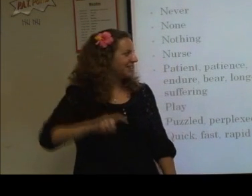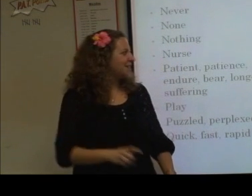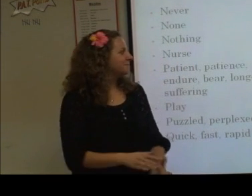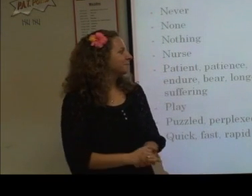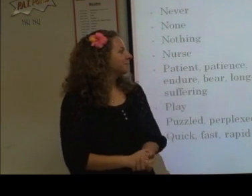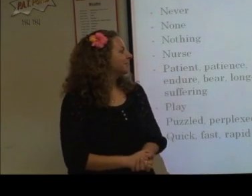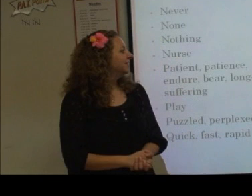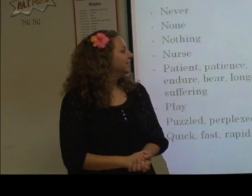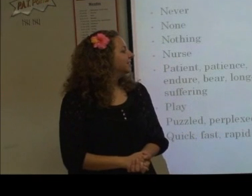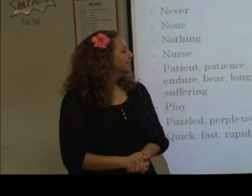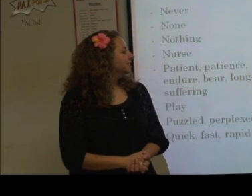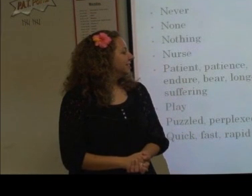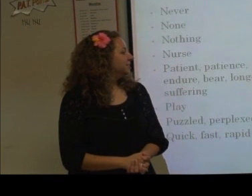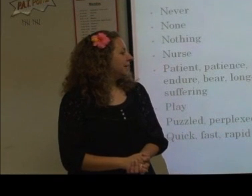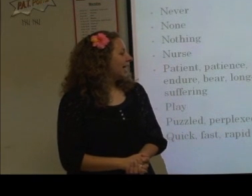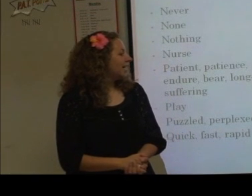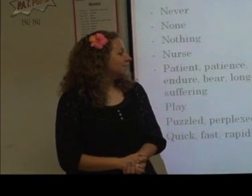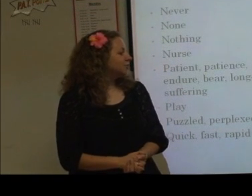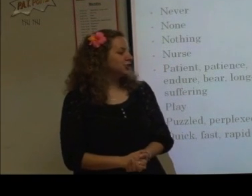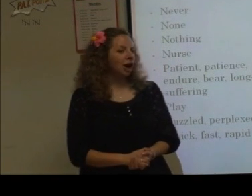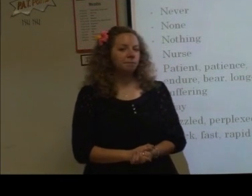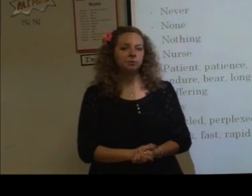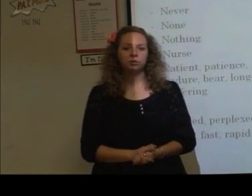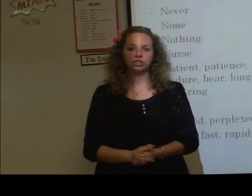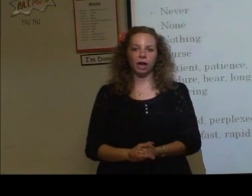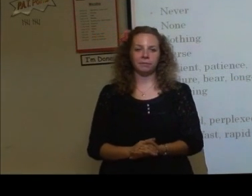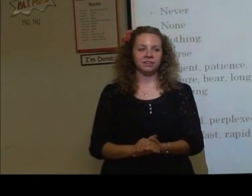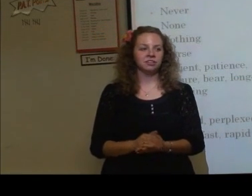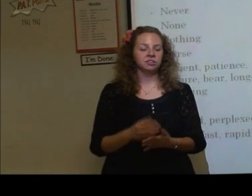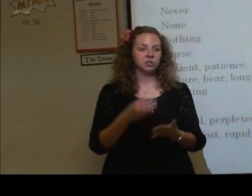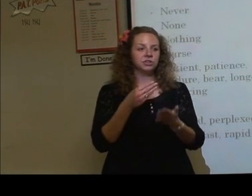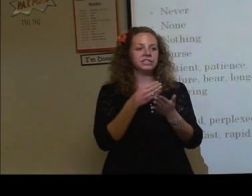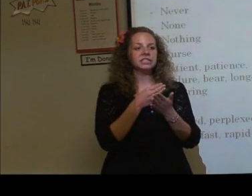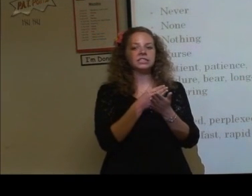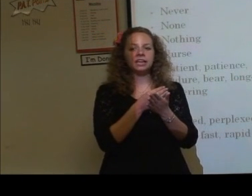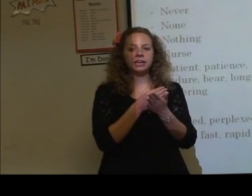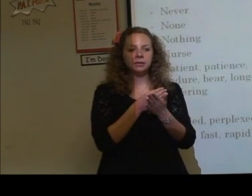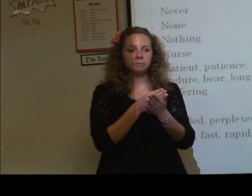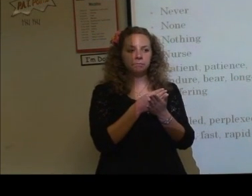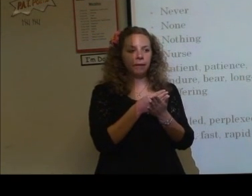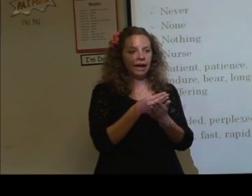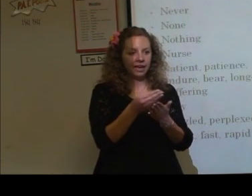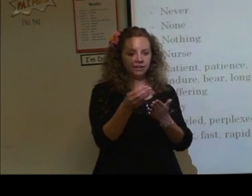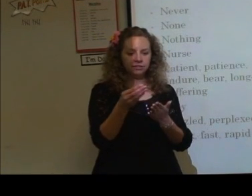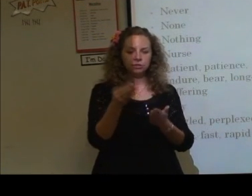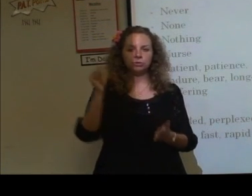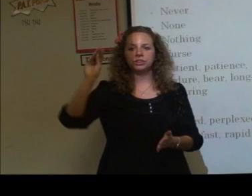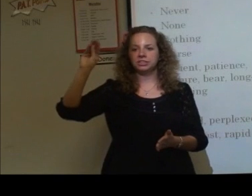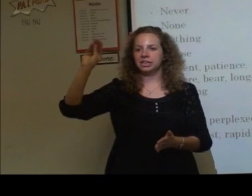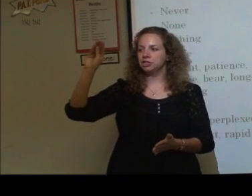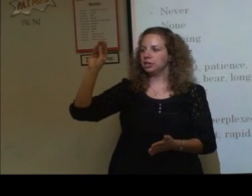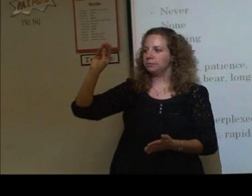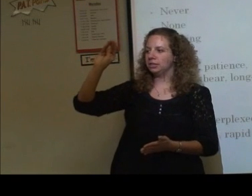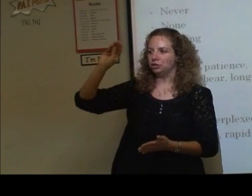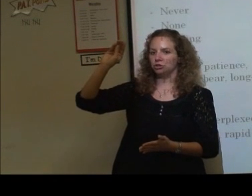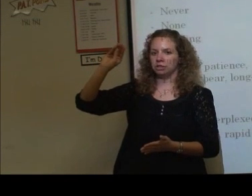Okay. And then we have shop or shopping. So this is the sign buy. So with this hand shape, it's usually